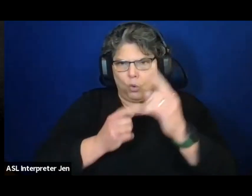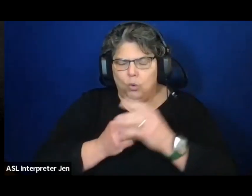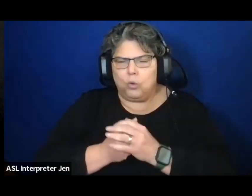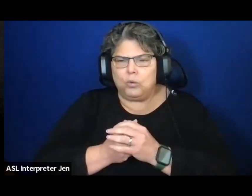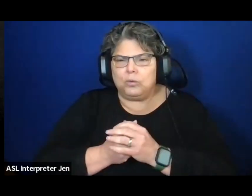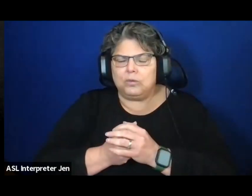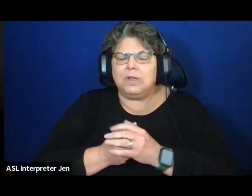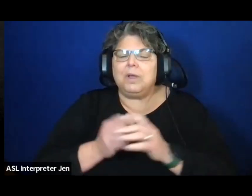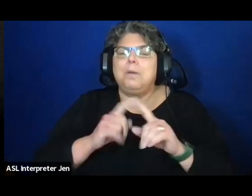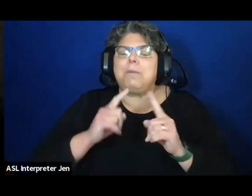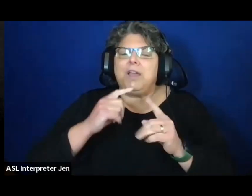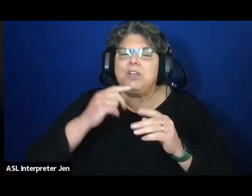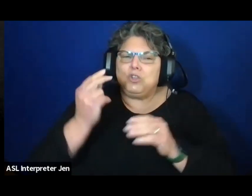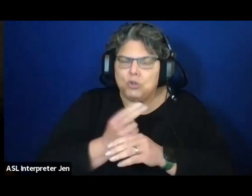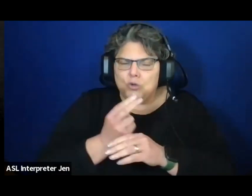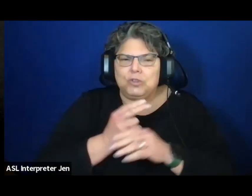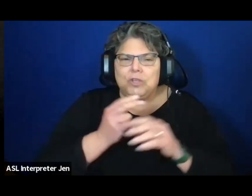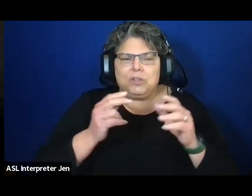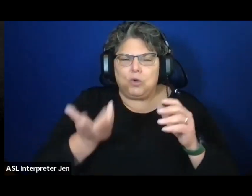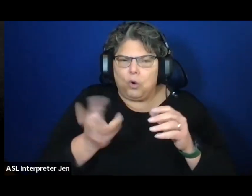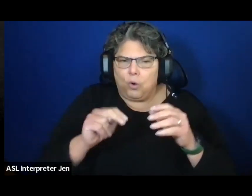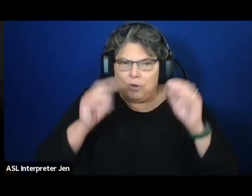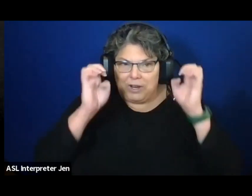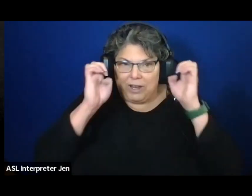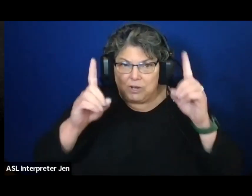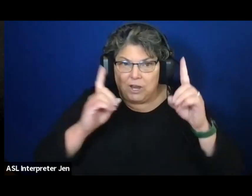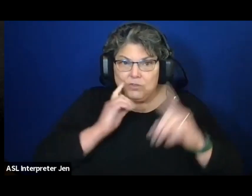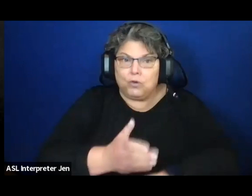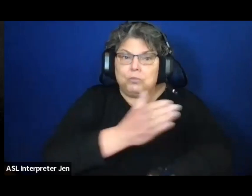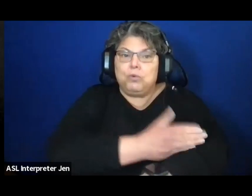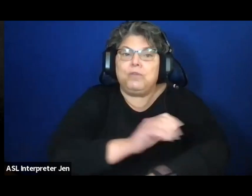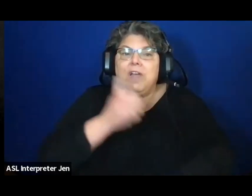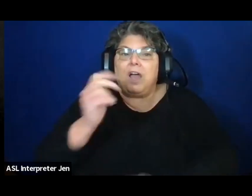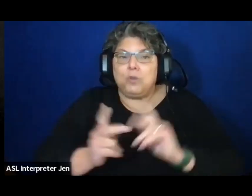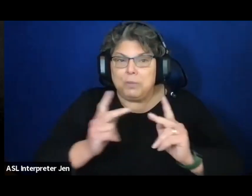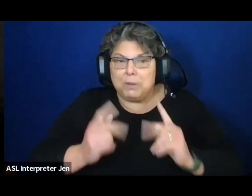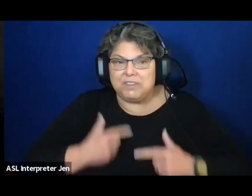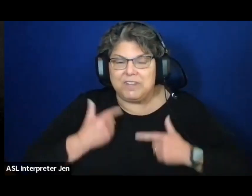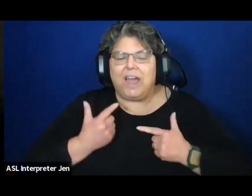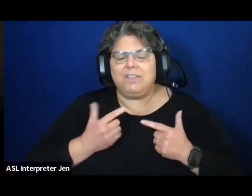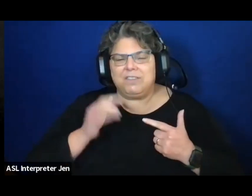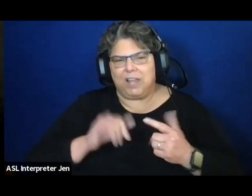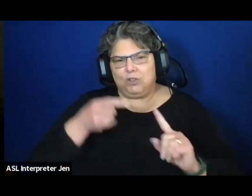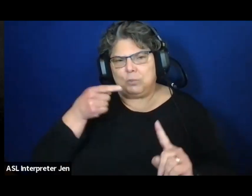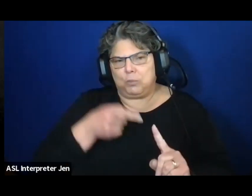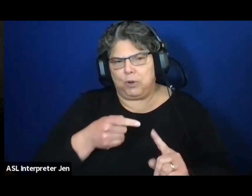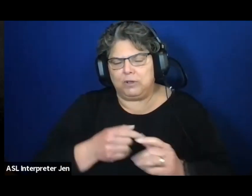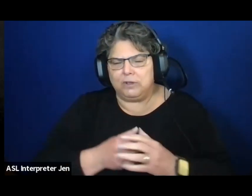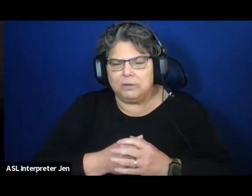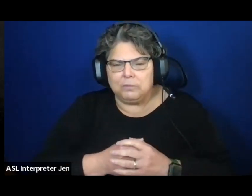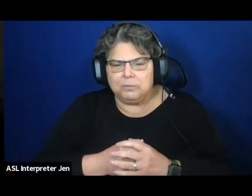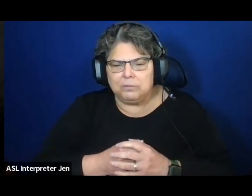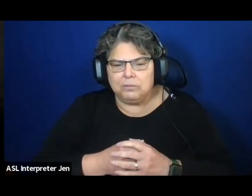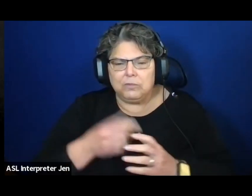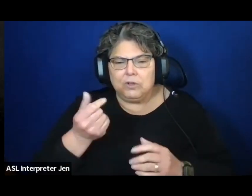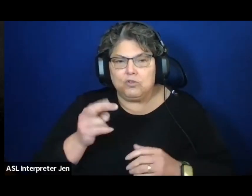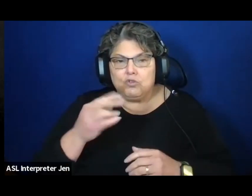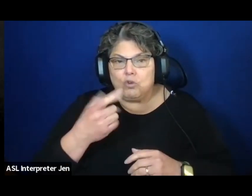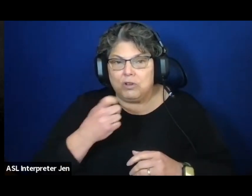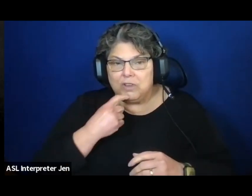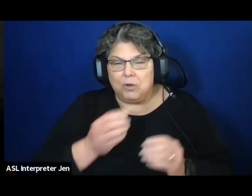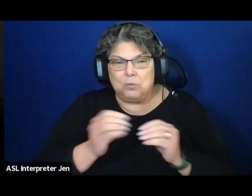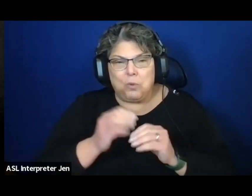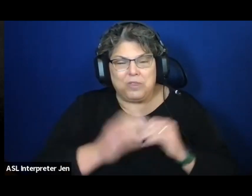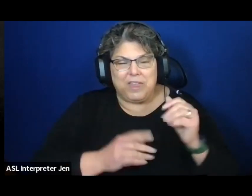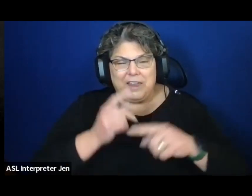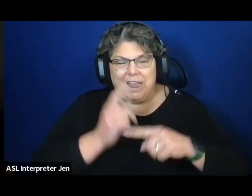one's education to improve the lives of others is what it's all about. According to George, more than half of the fights that he's picked